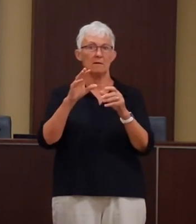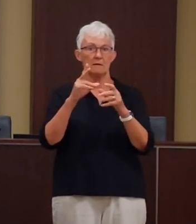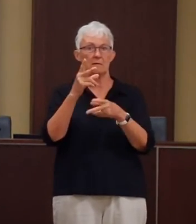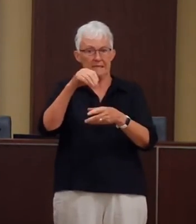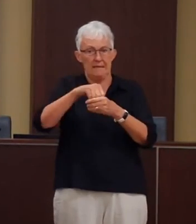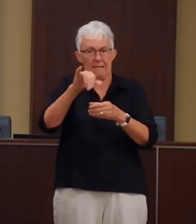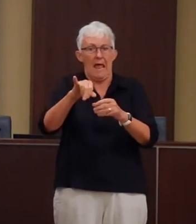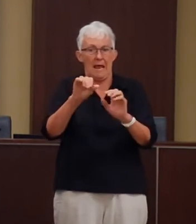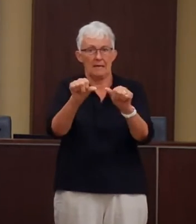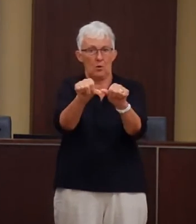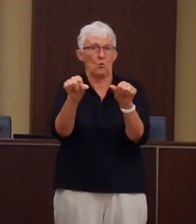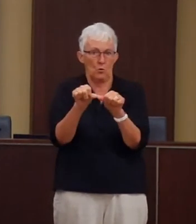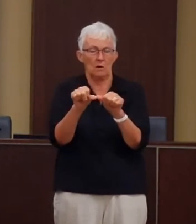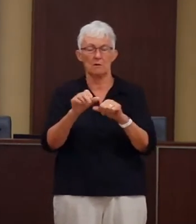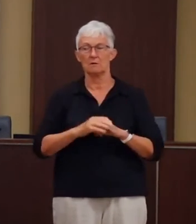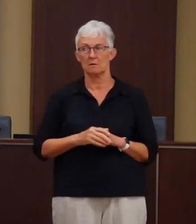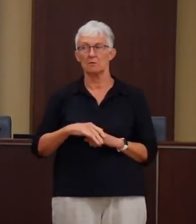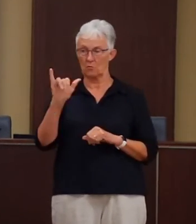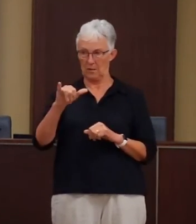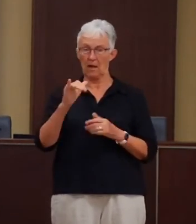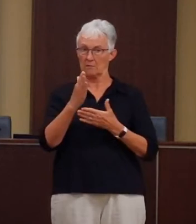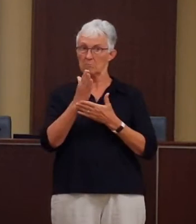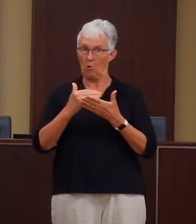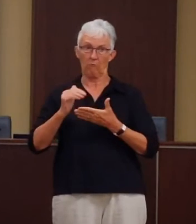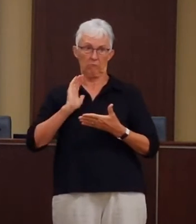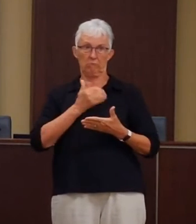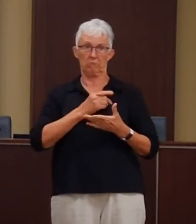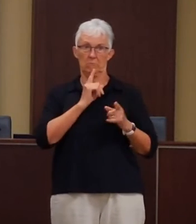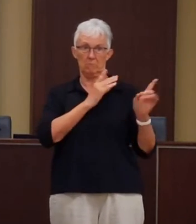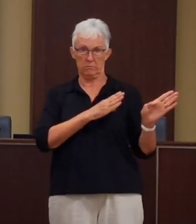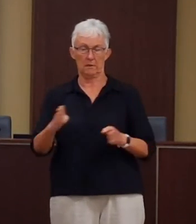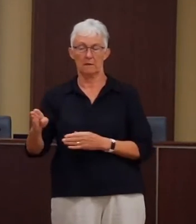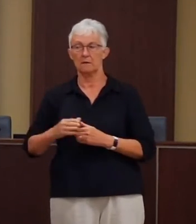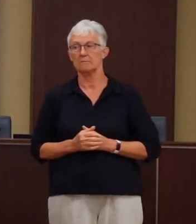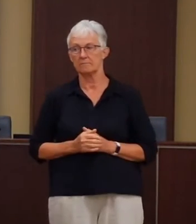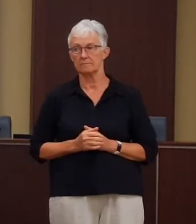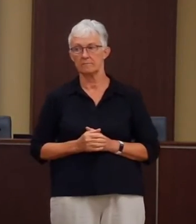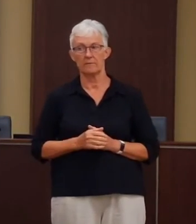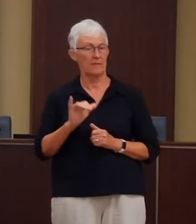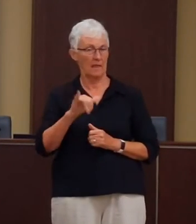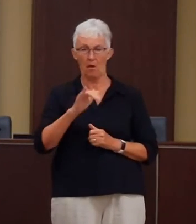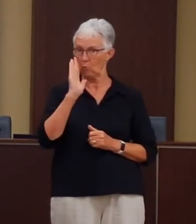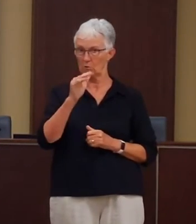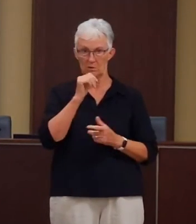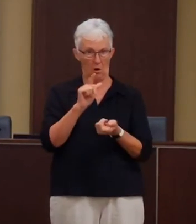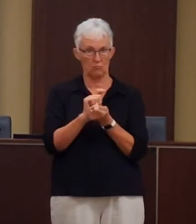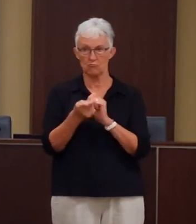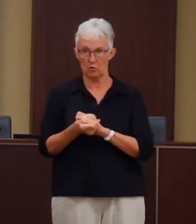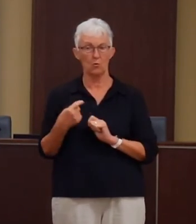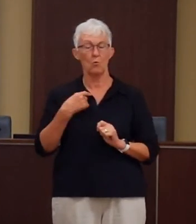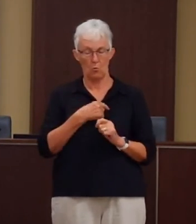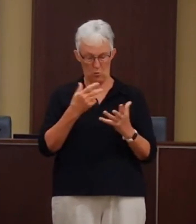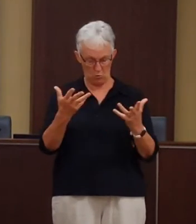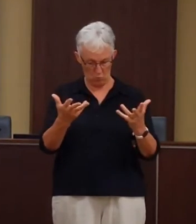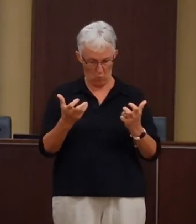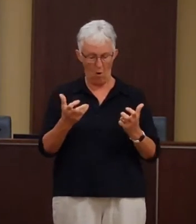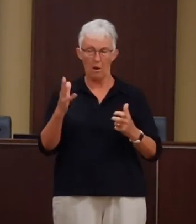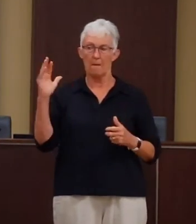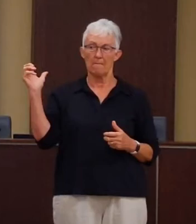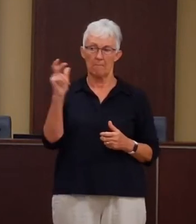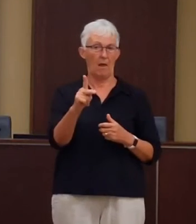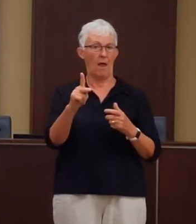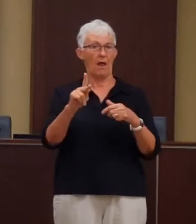that part of our plan and our process and the manner in which we've conducted business isn't going to change. Again, we want to return to as close